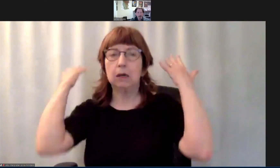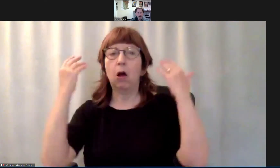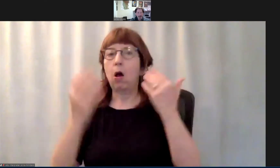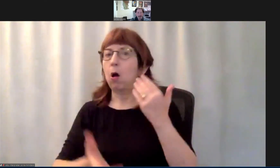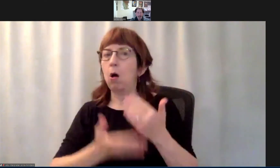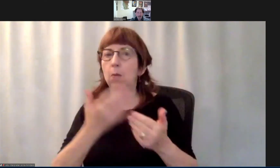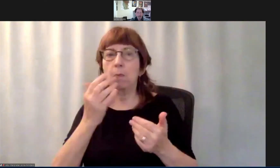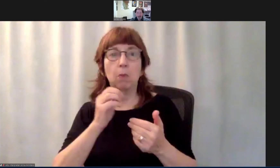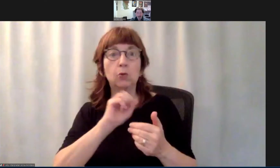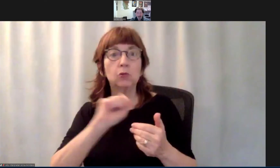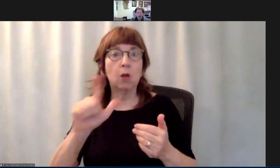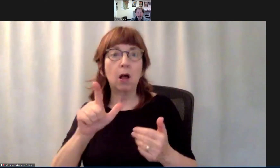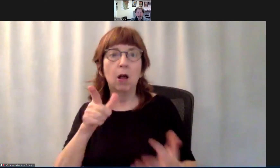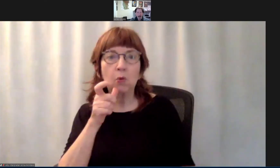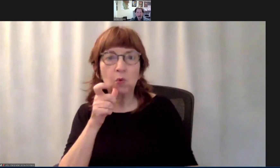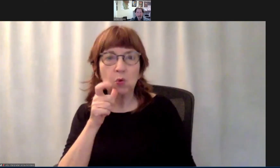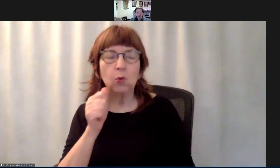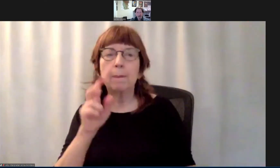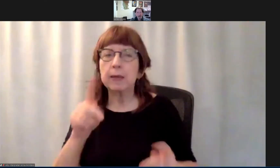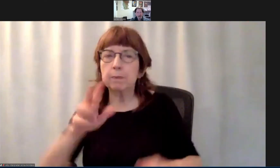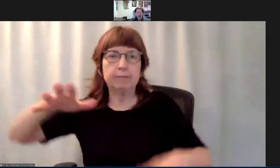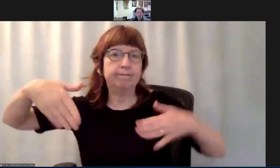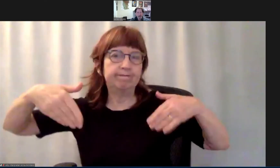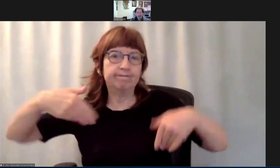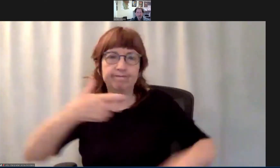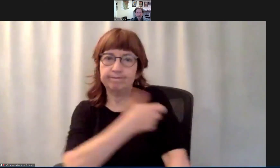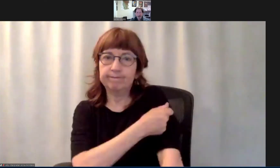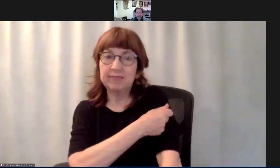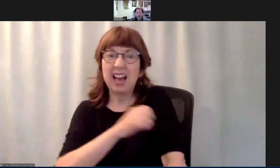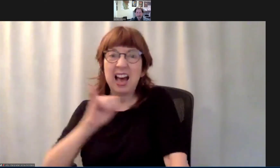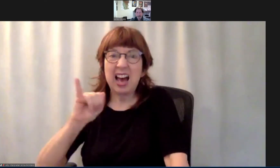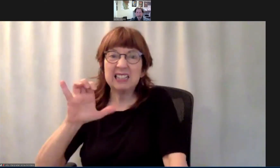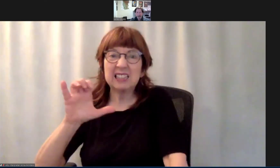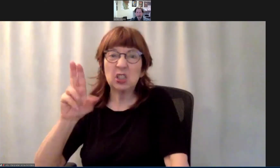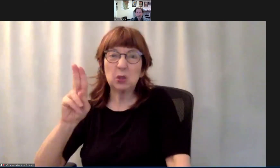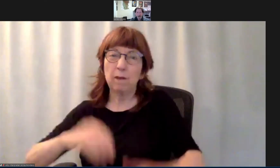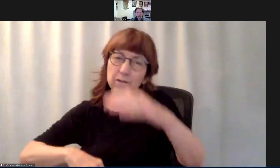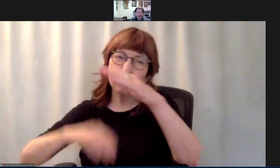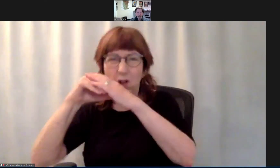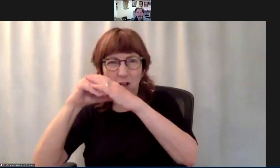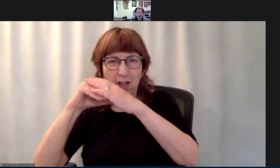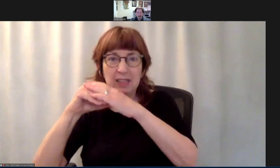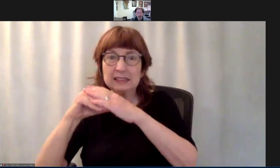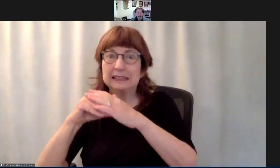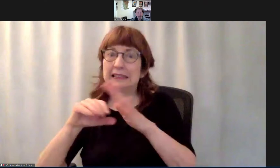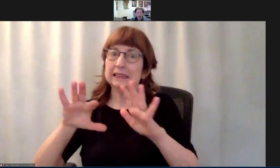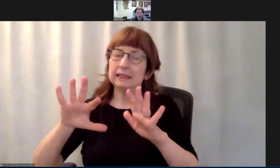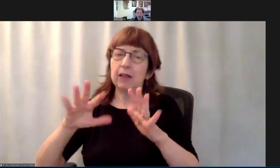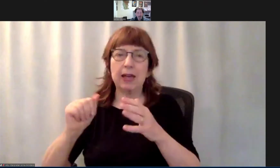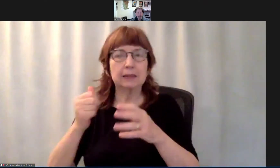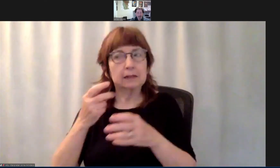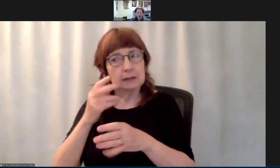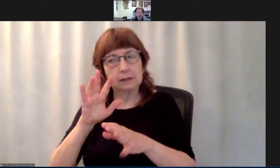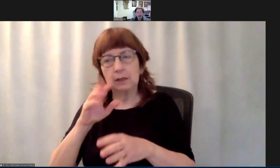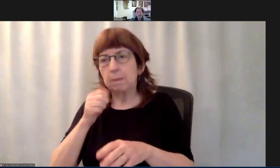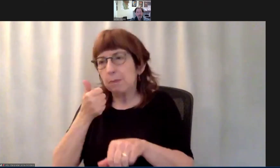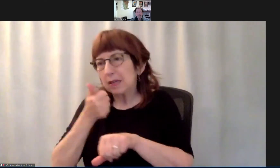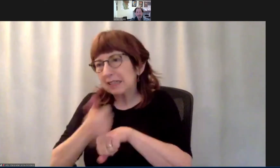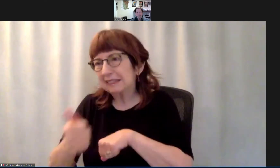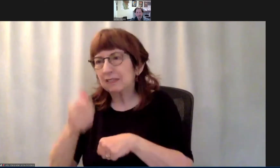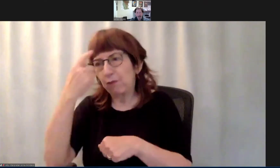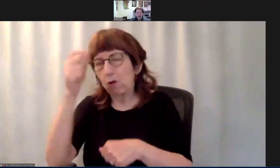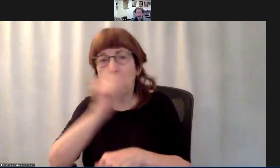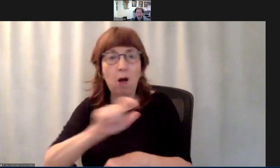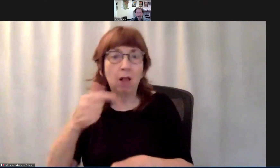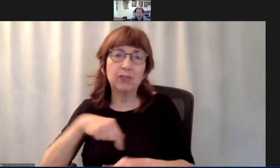all unvaccinated patients. Our ICUs have been to full capacity, threatening care for all of us. So